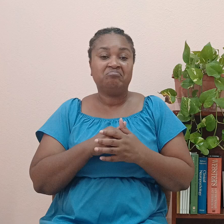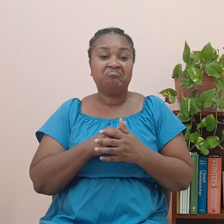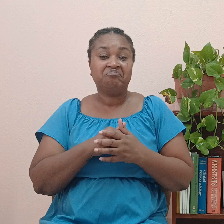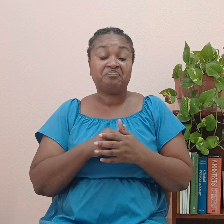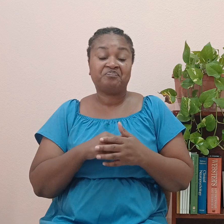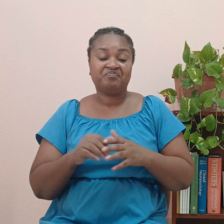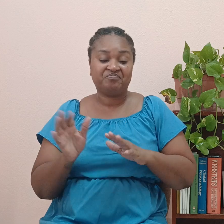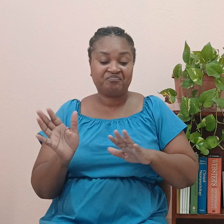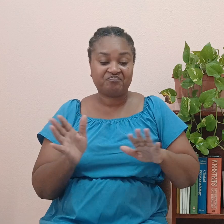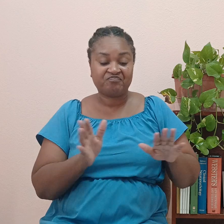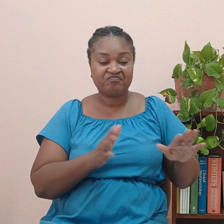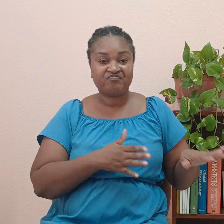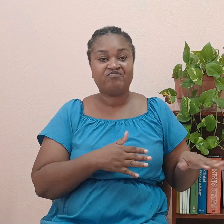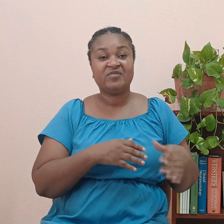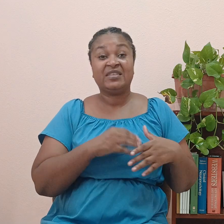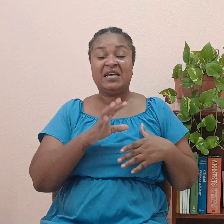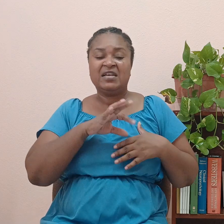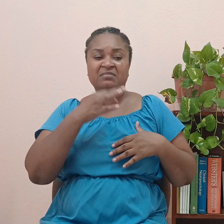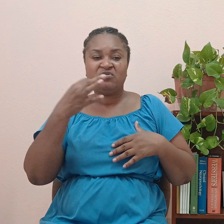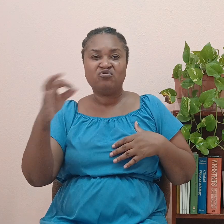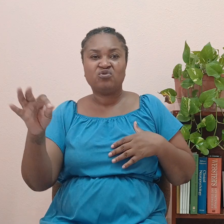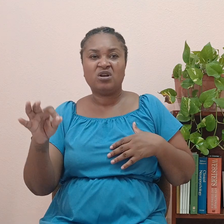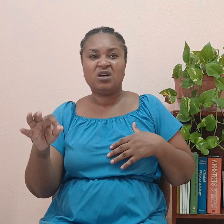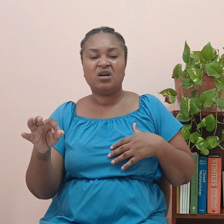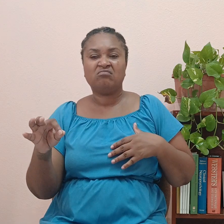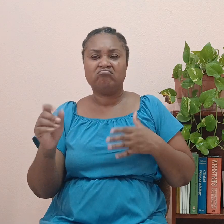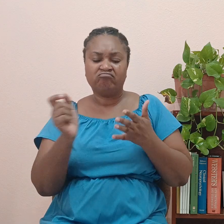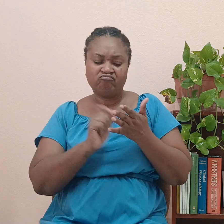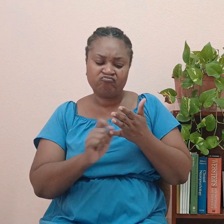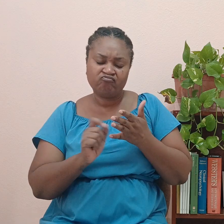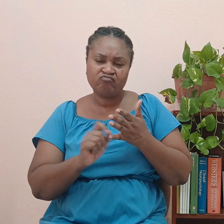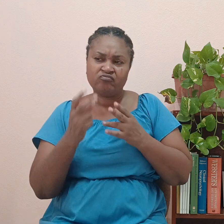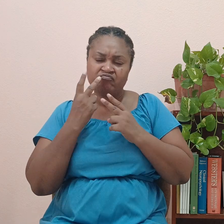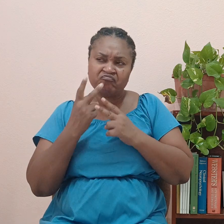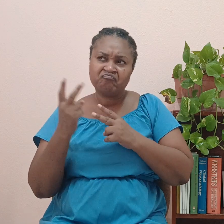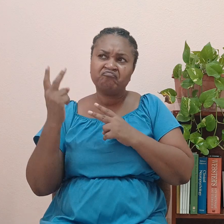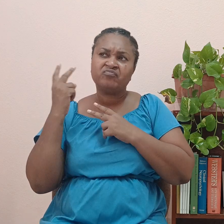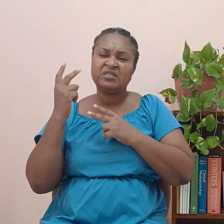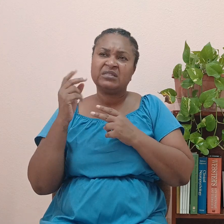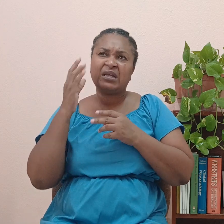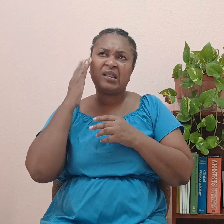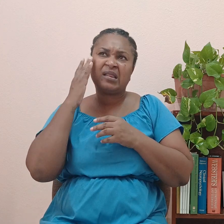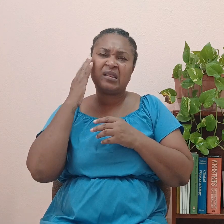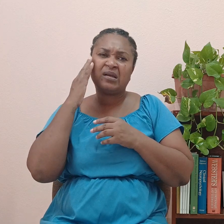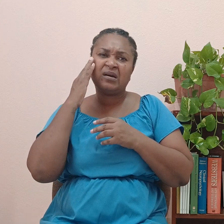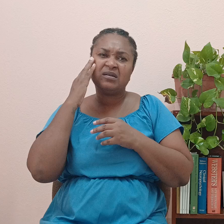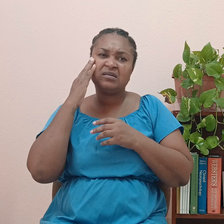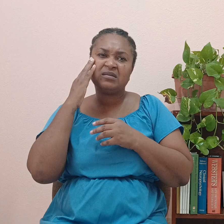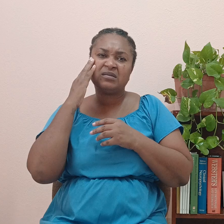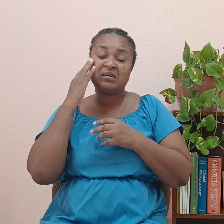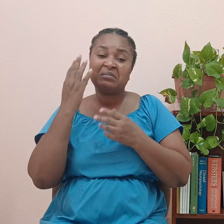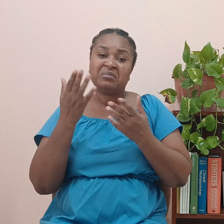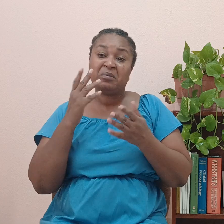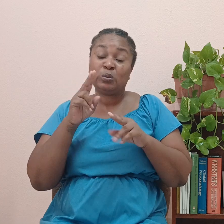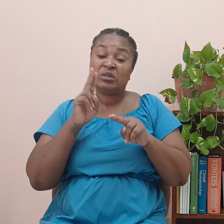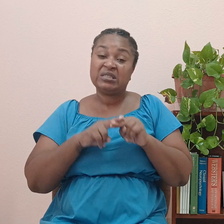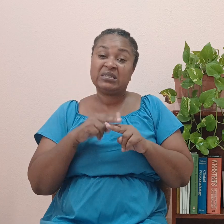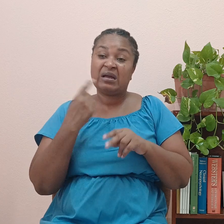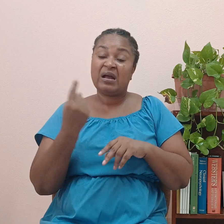Take up regular journaling, your reflections and thoughts while sitting alone and spending